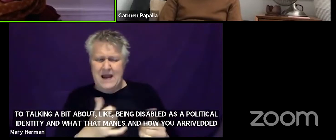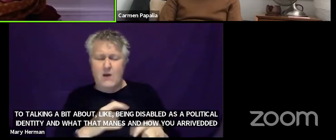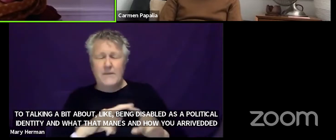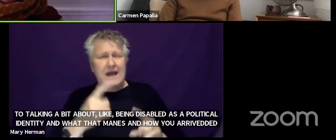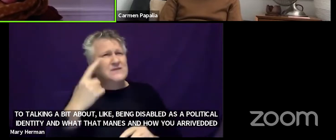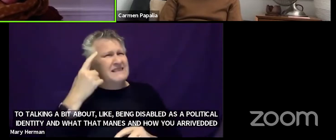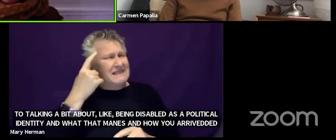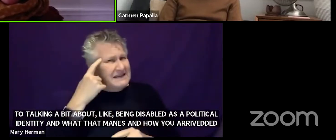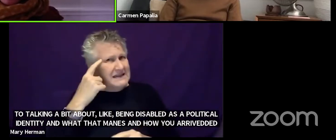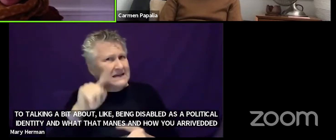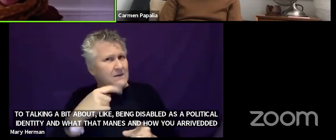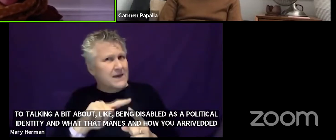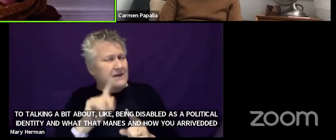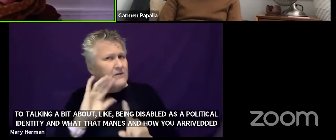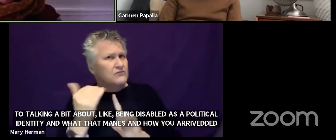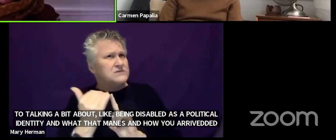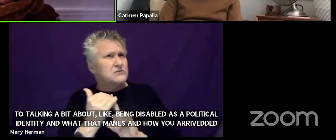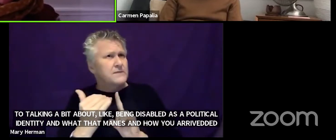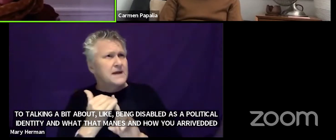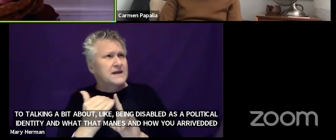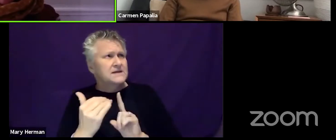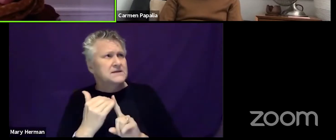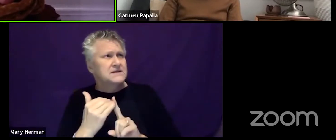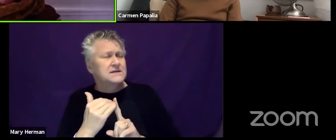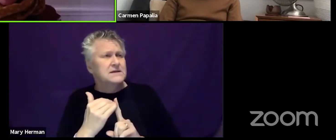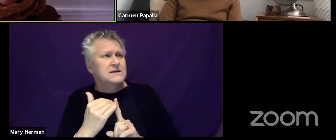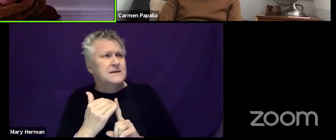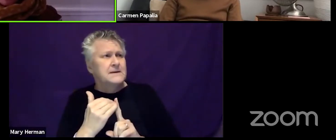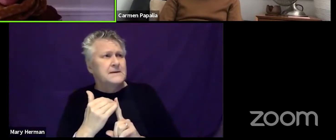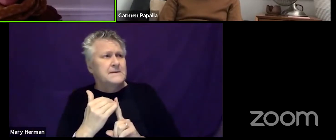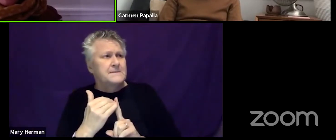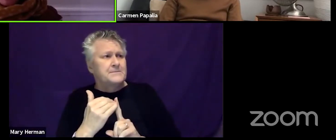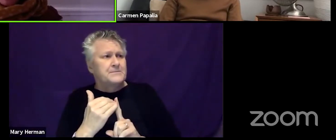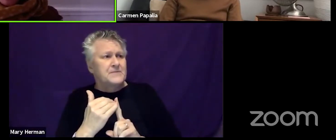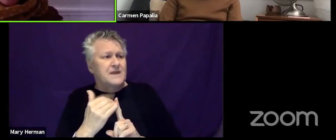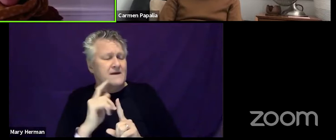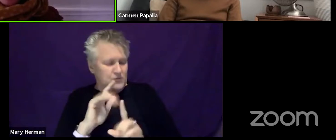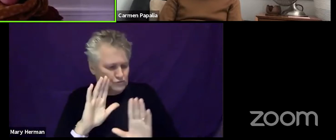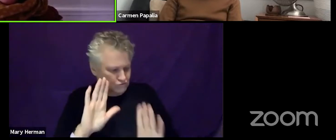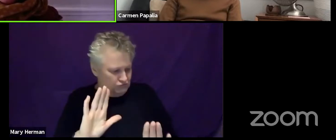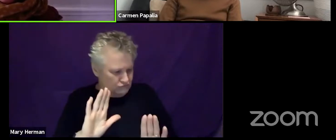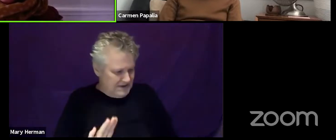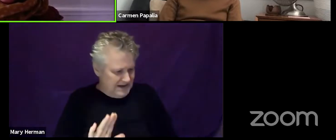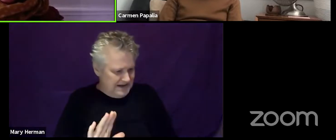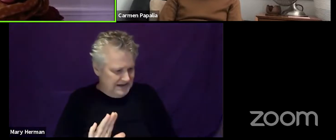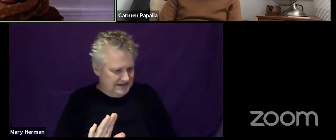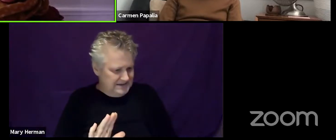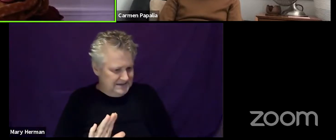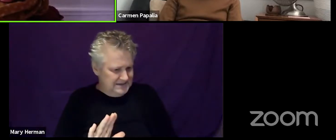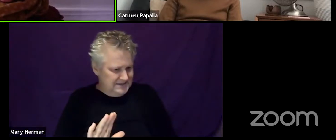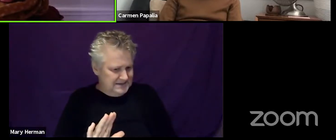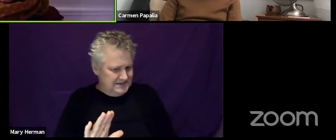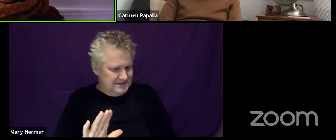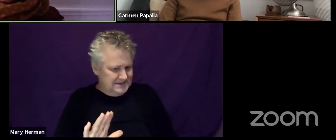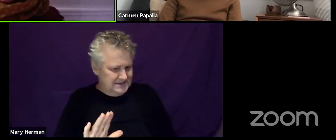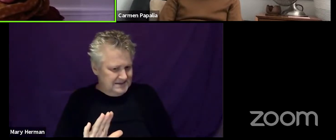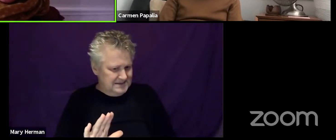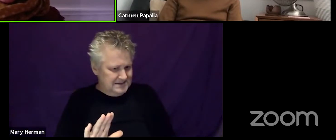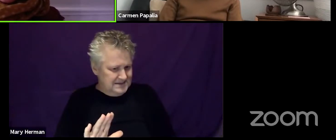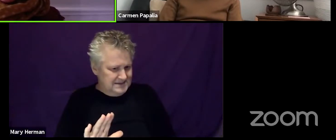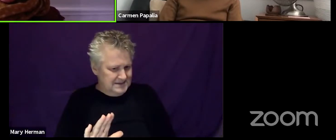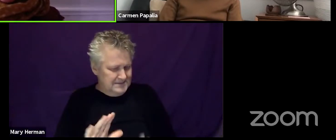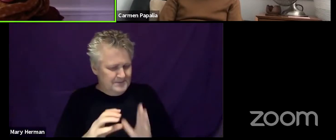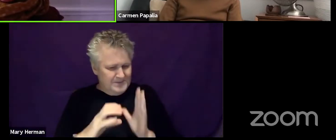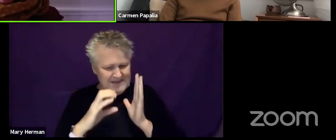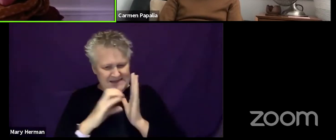and was reminded of a really great text on that Yo-Yo